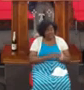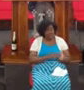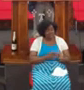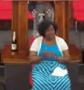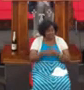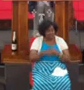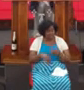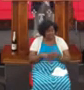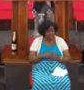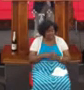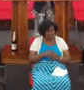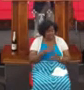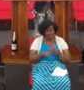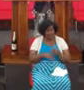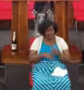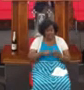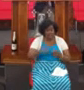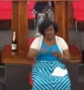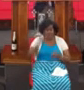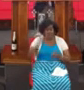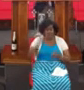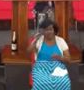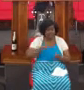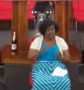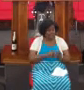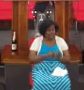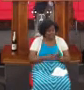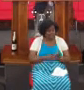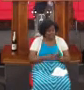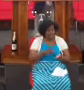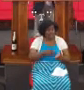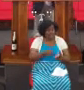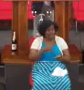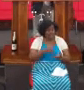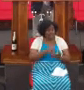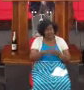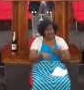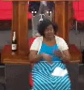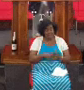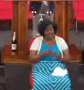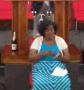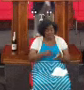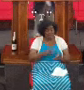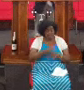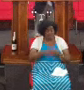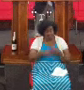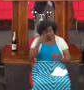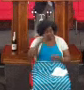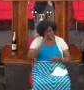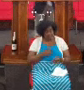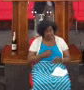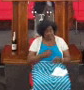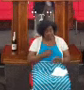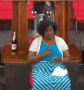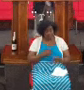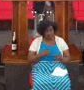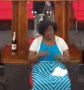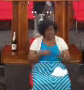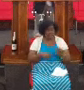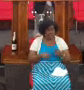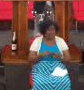all. All to him I owe. He paid it all. He paid it all for me. Let's come to